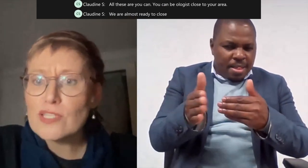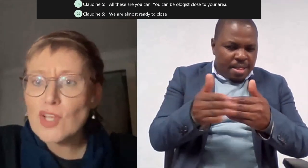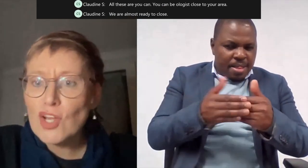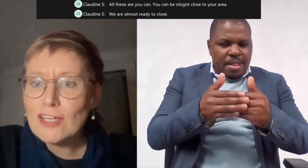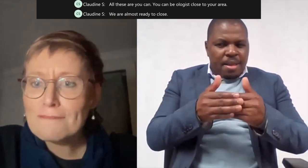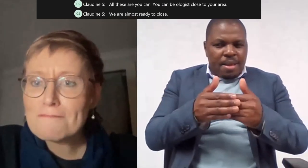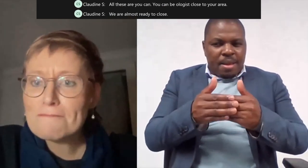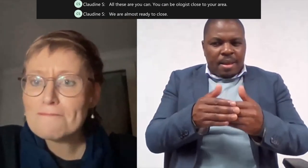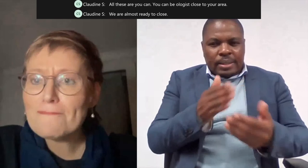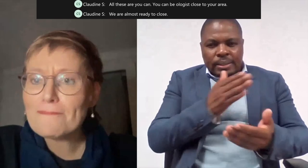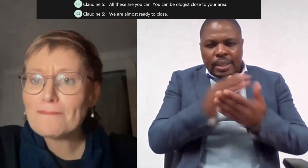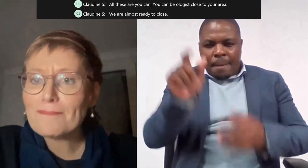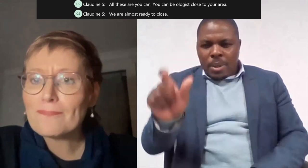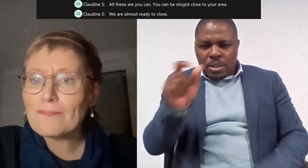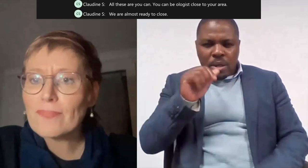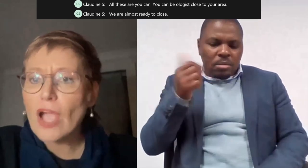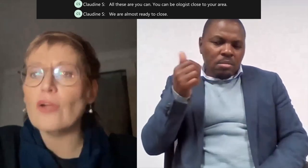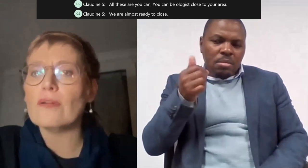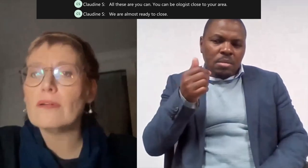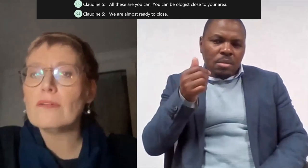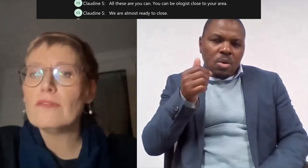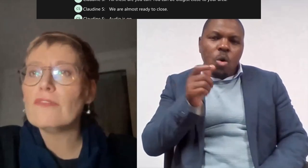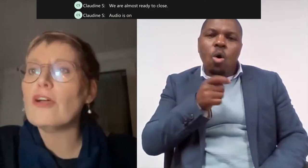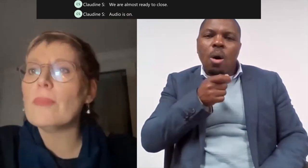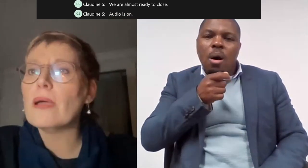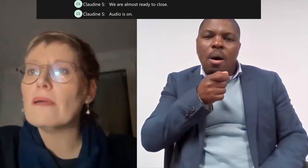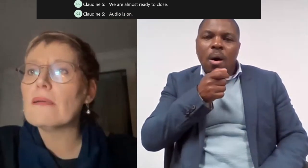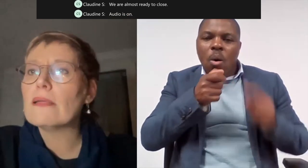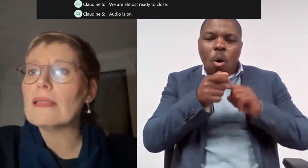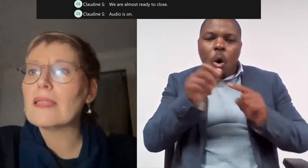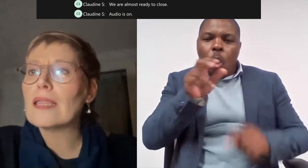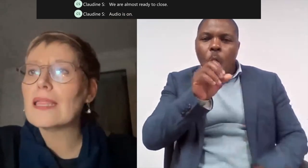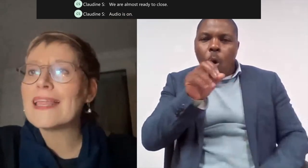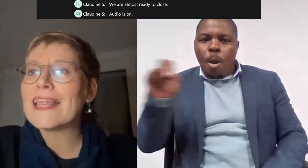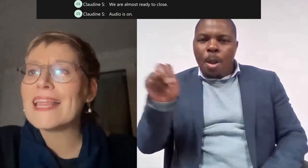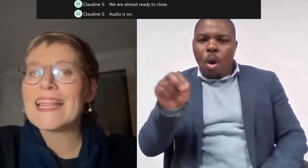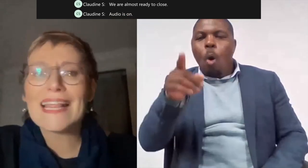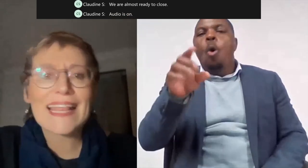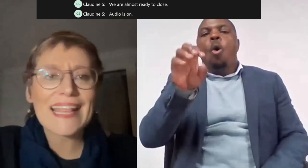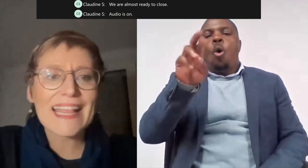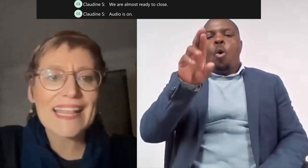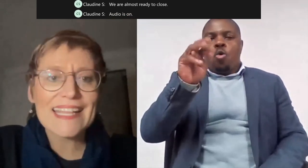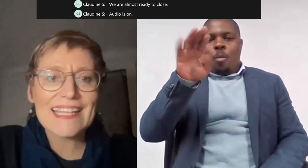Someone's audio is on. Oh, Roma.